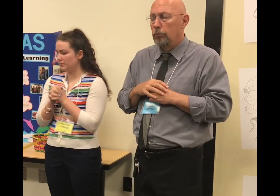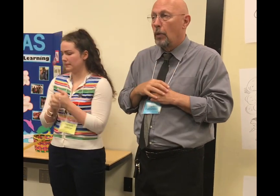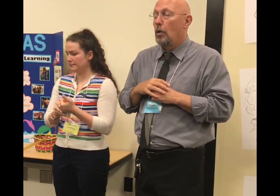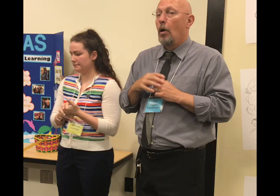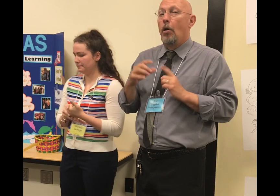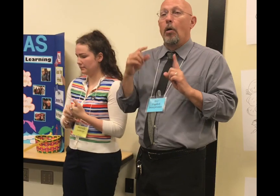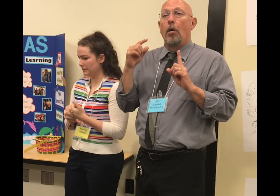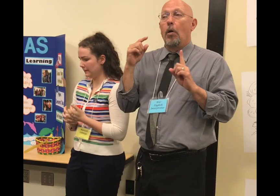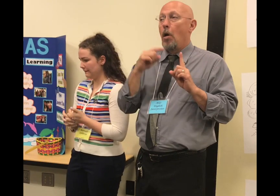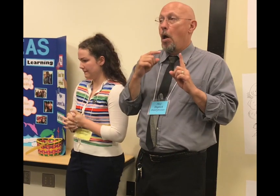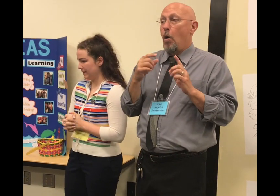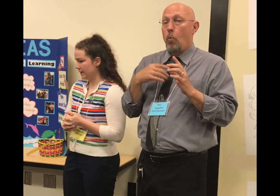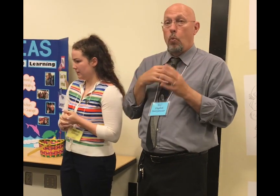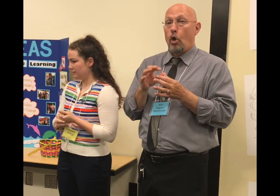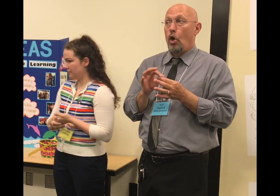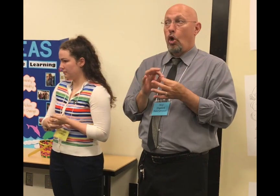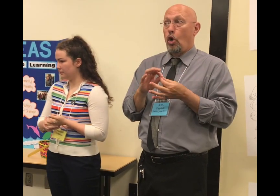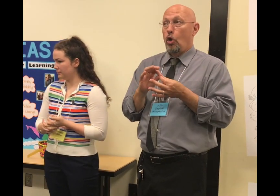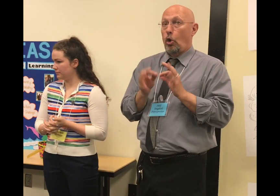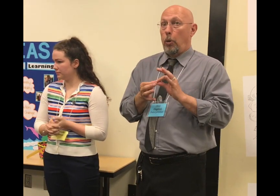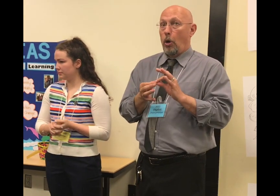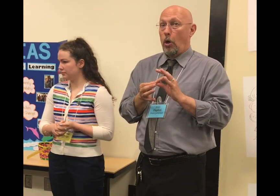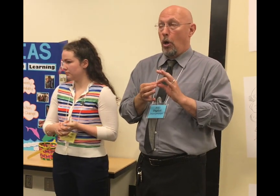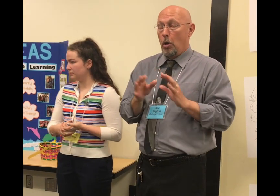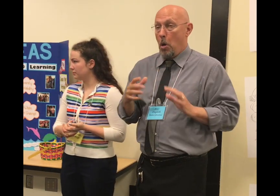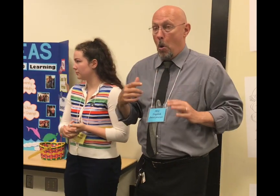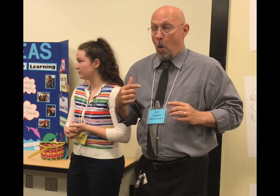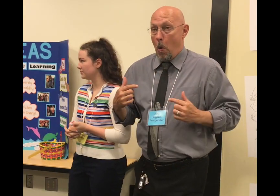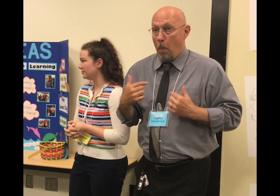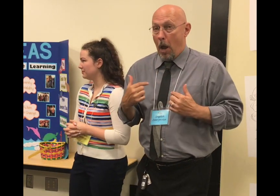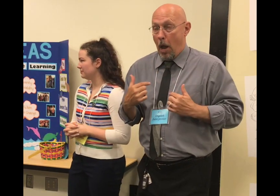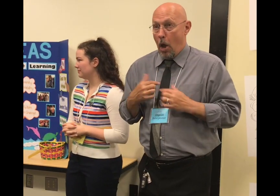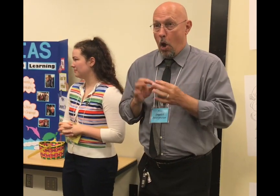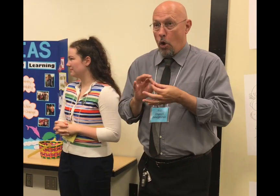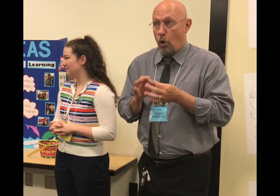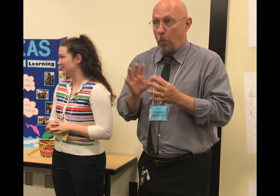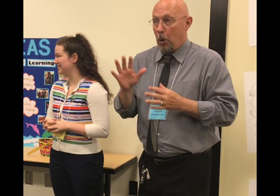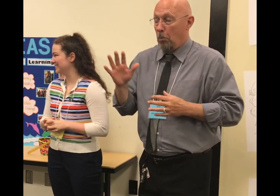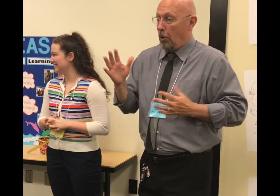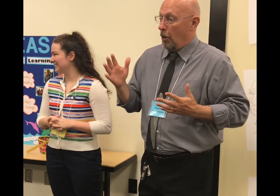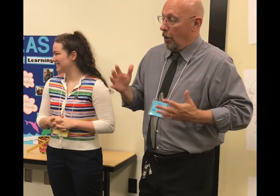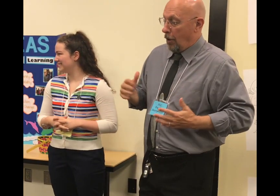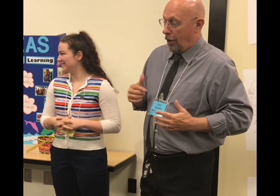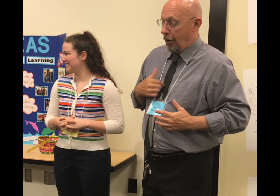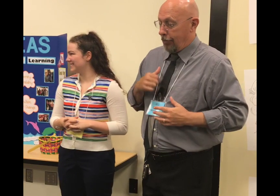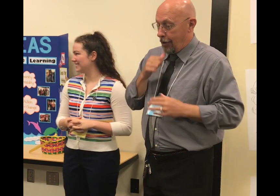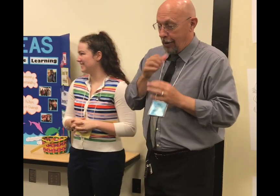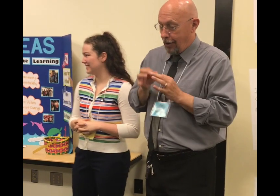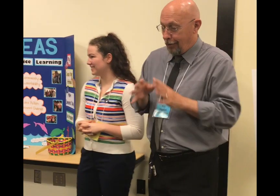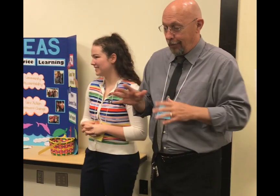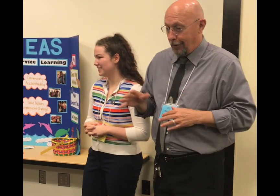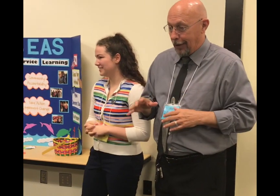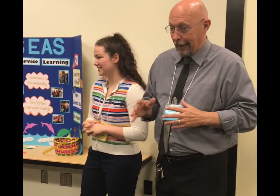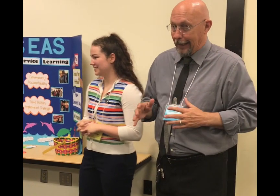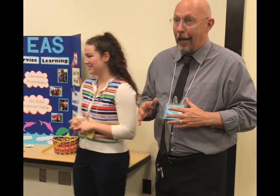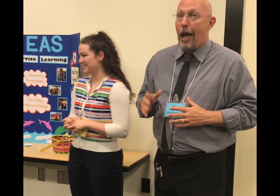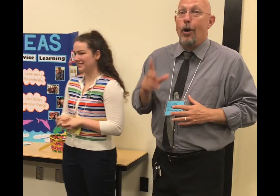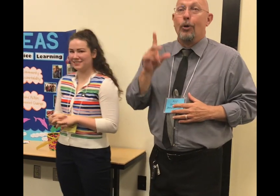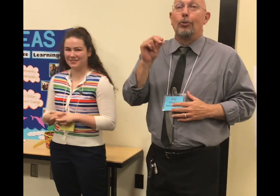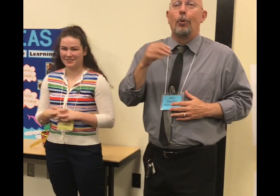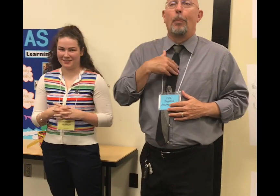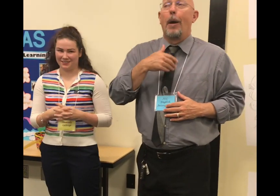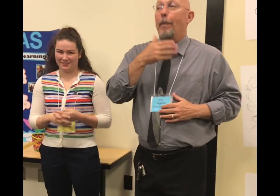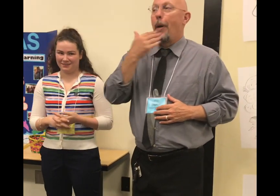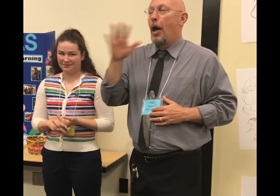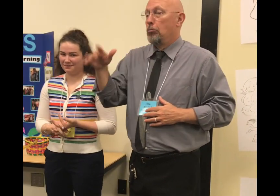us to interpret, and in this moment I was like, I'm not an interpreter. I'll try to interpret the best I can. This was